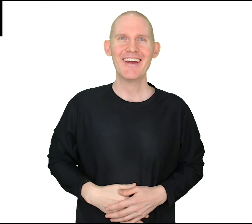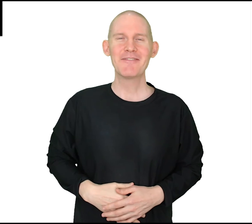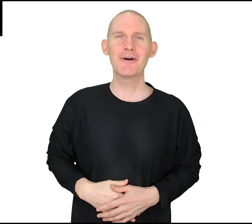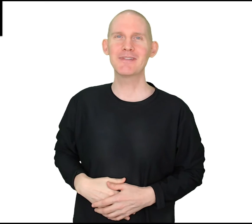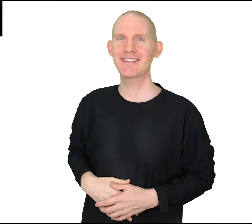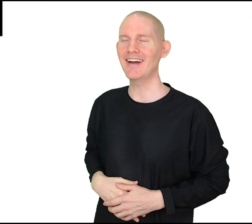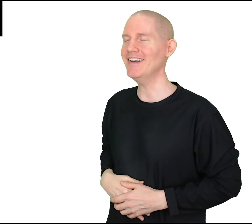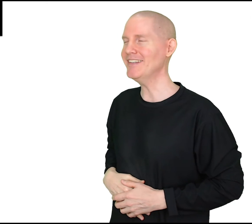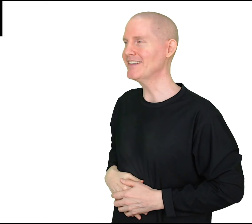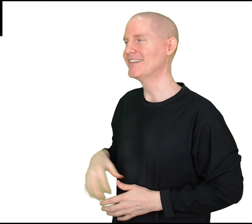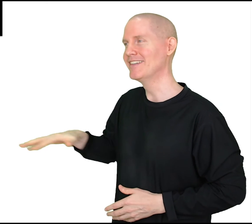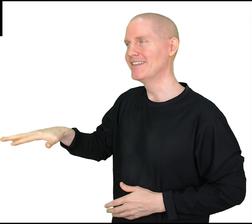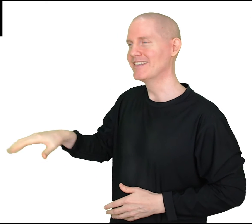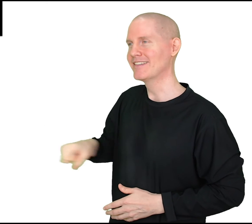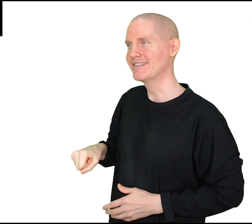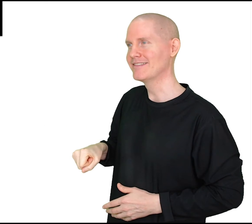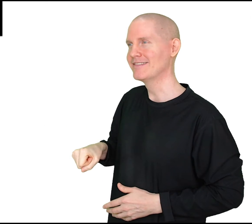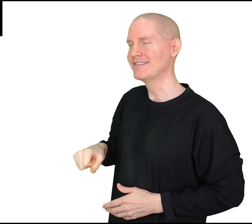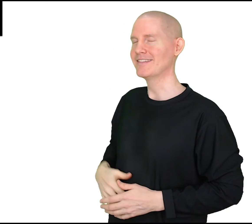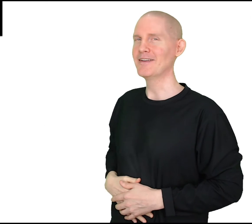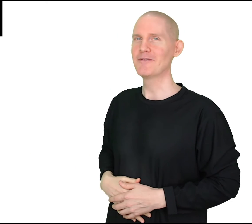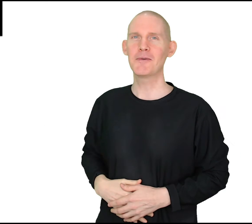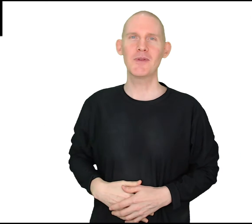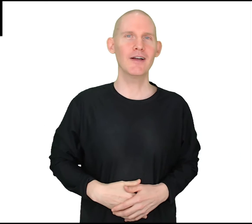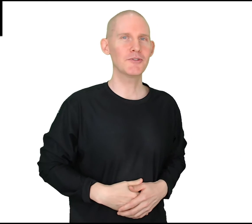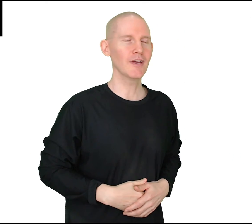From the side. From the other side.